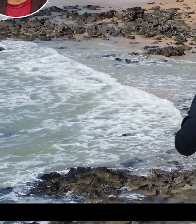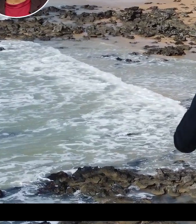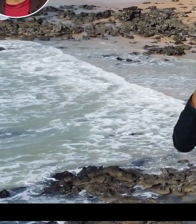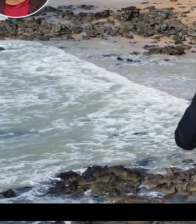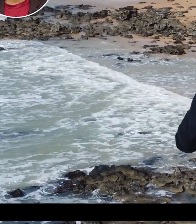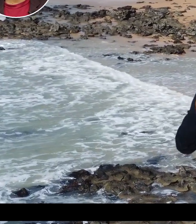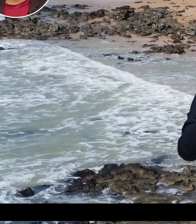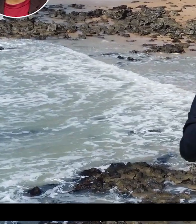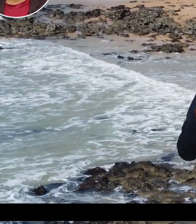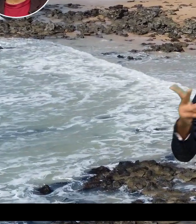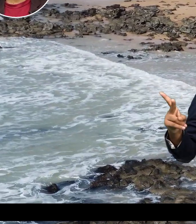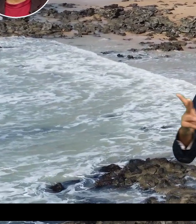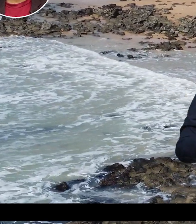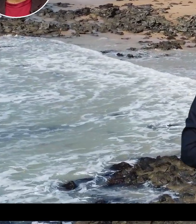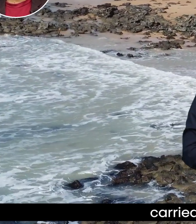etc.